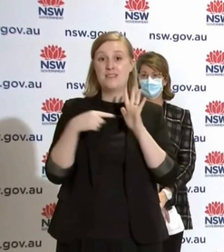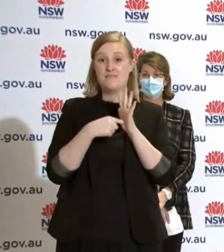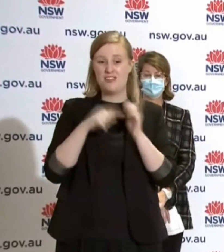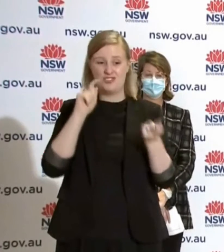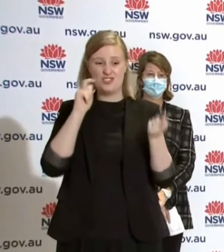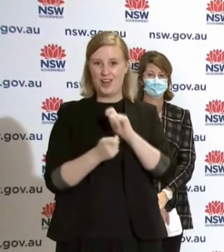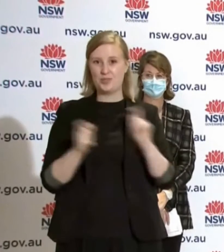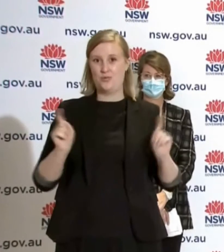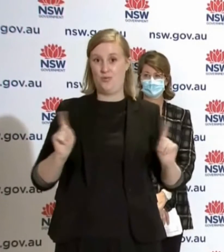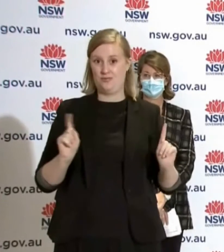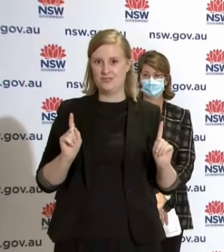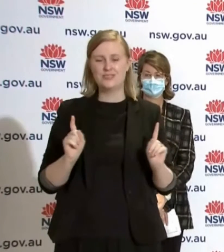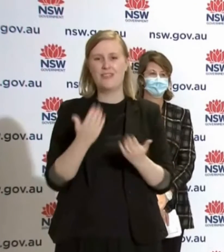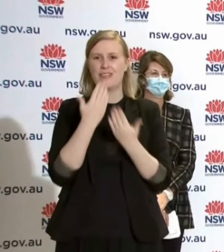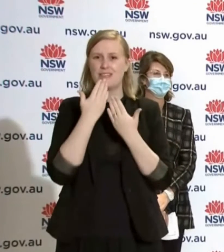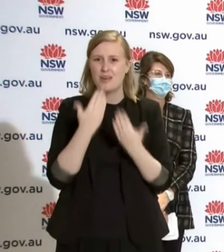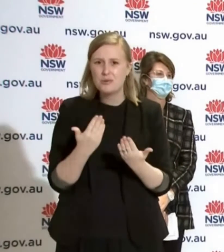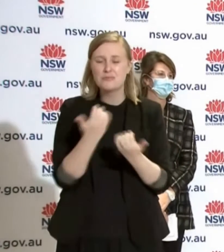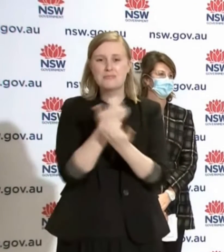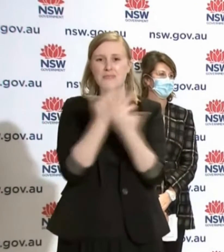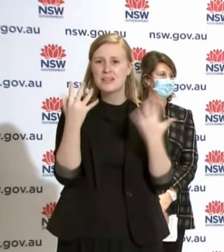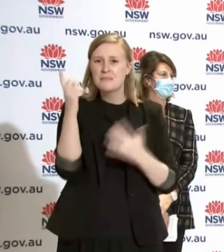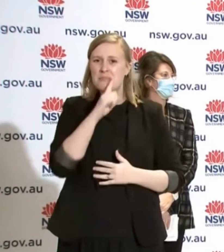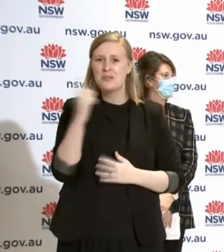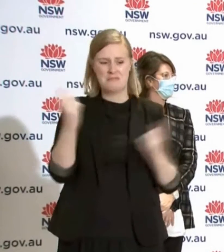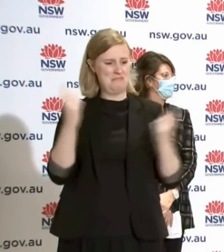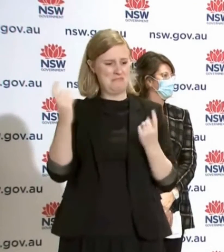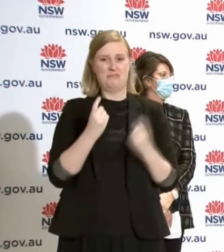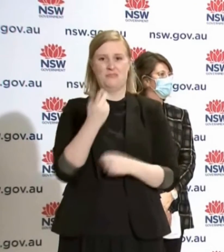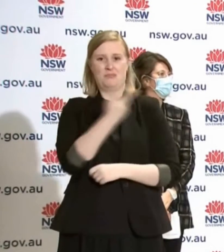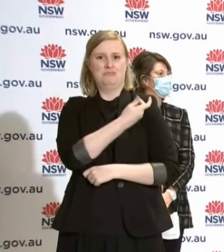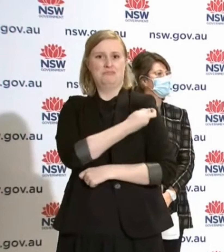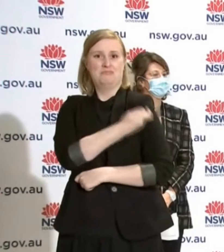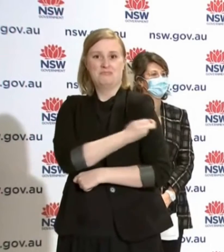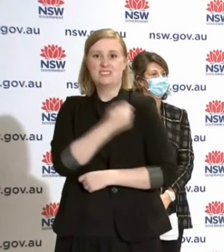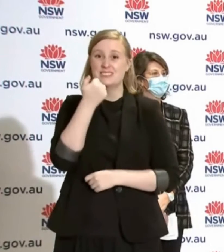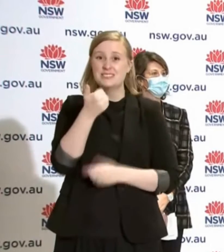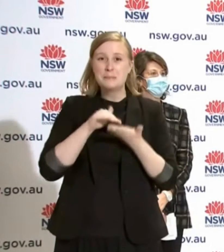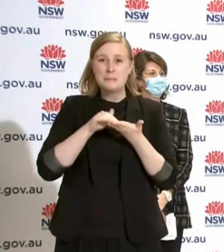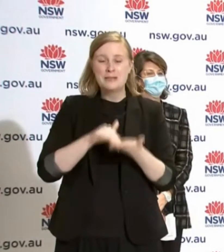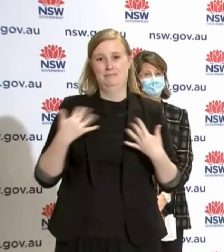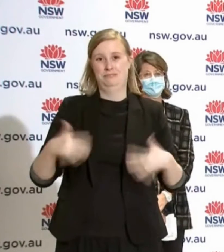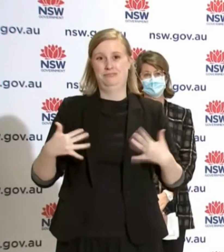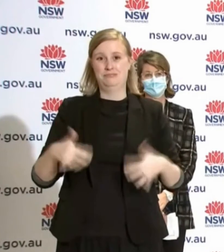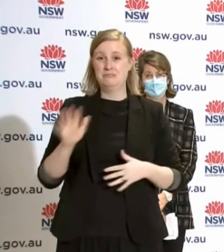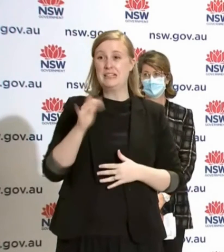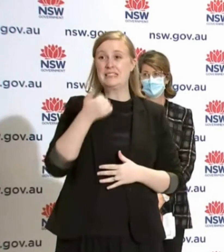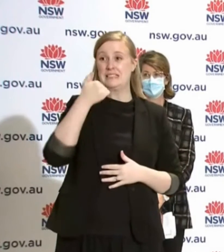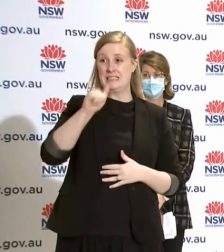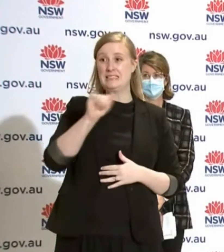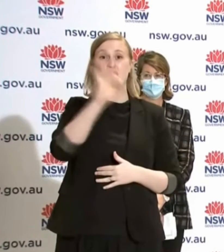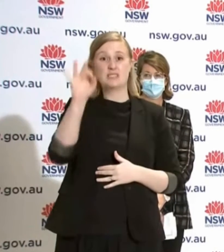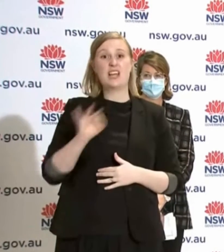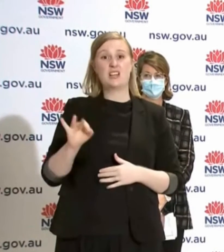you to everybody who stepped up and got the jab. That equates to about 60% of our population across the state having at least